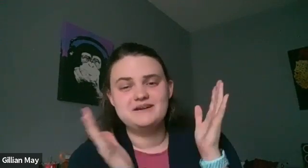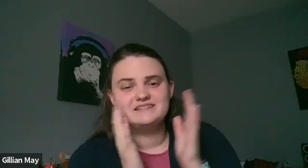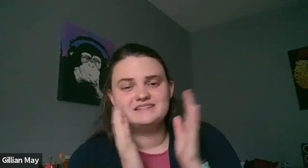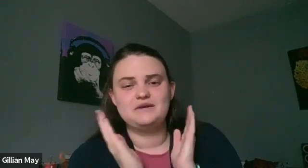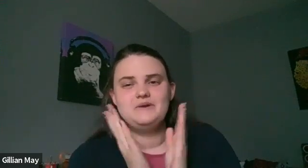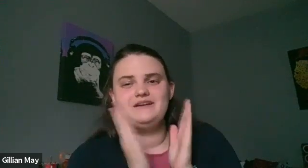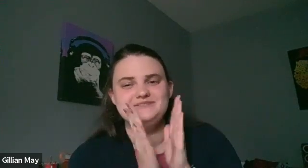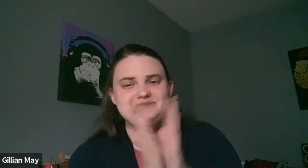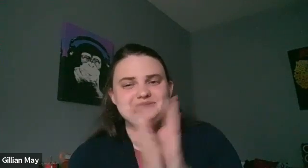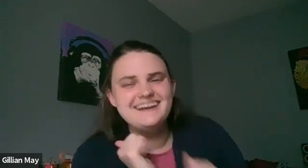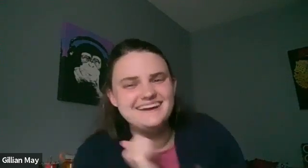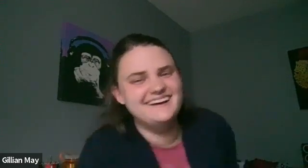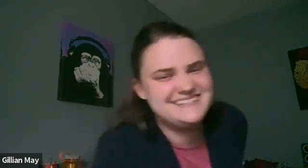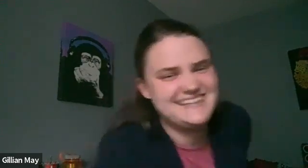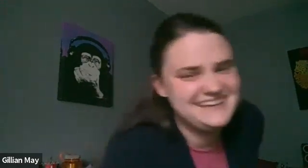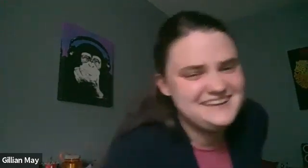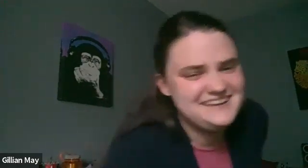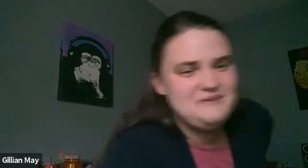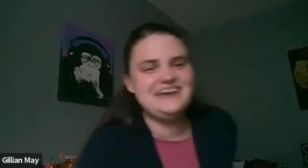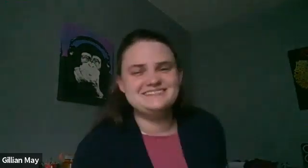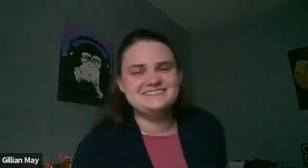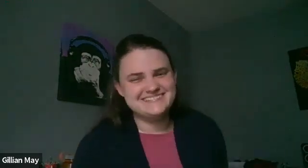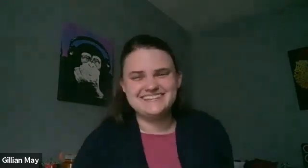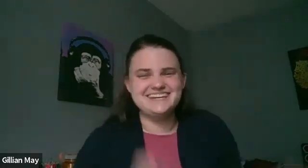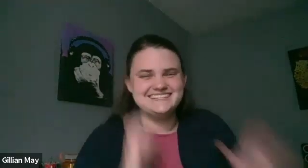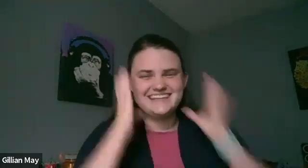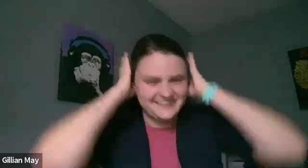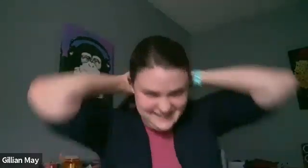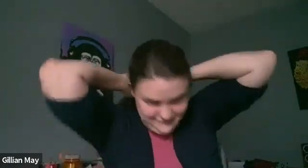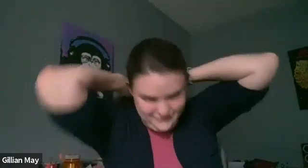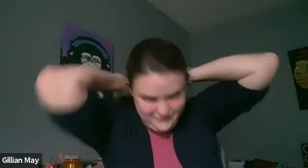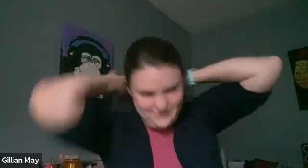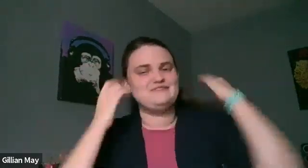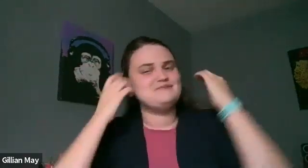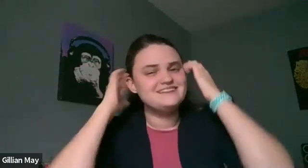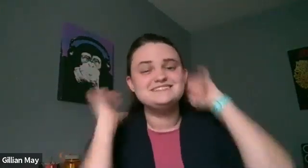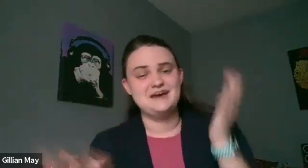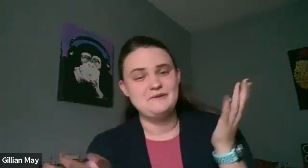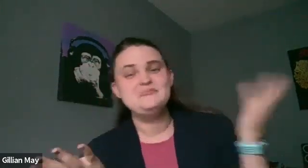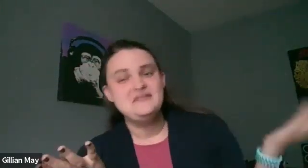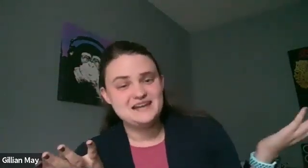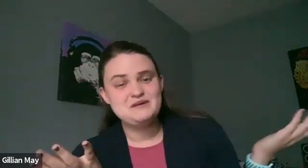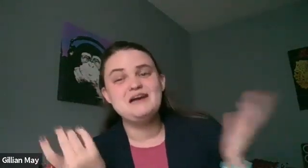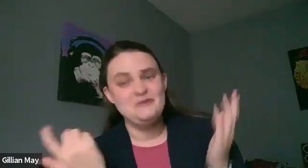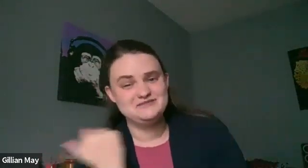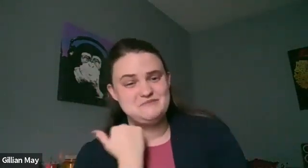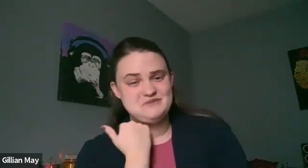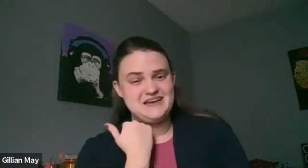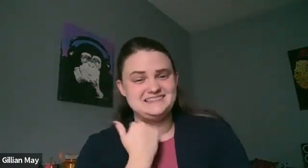embarrassed. And I was like, we're not doing that. I was like, we can't do this, because I could never come back from that. So that is why I always remember that